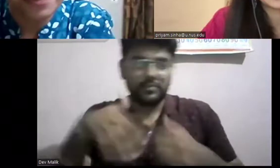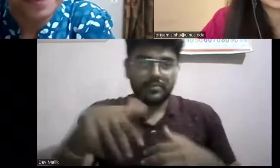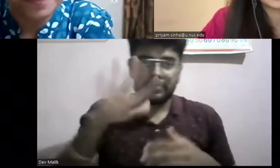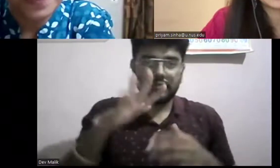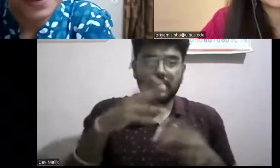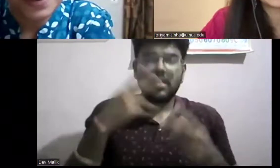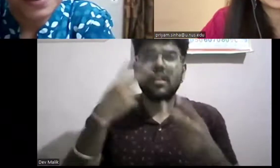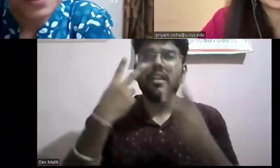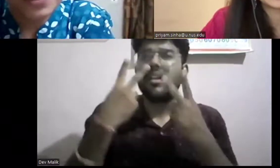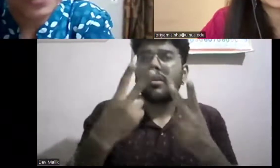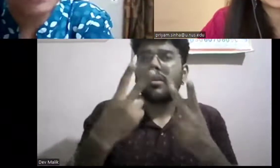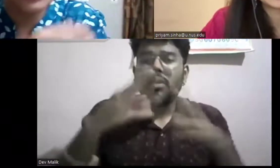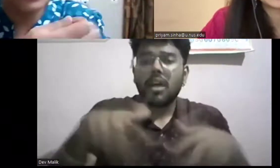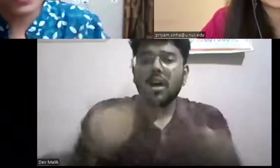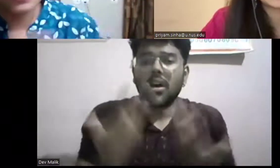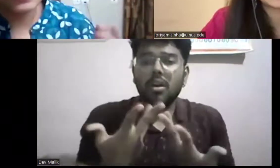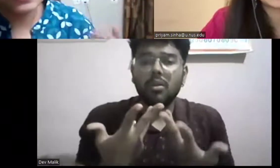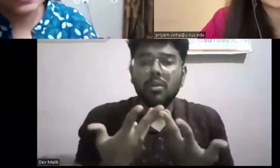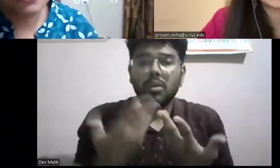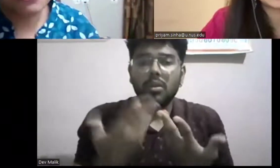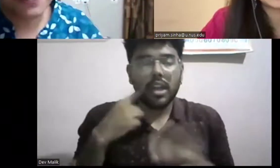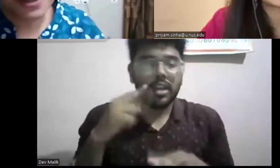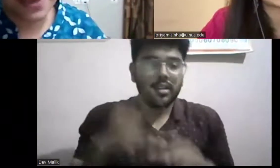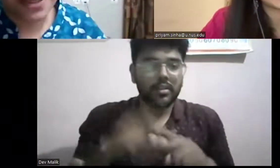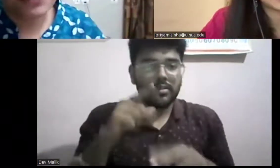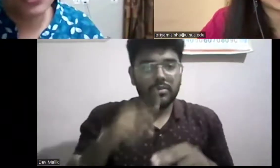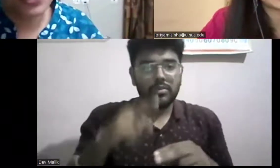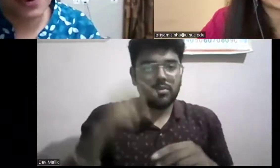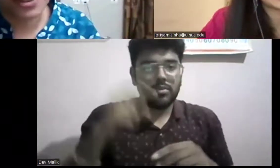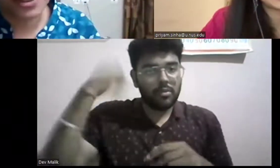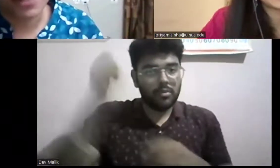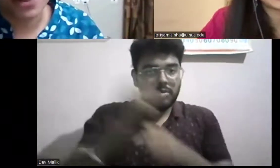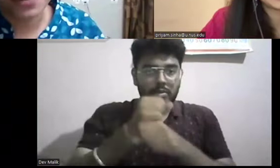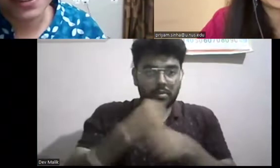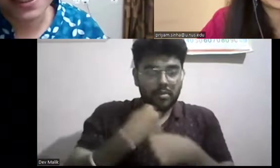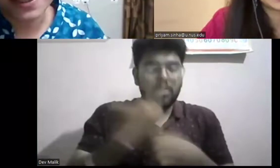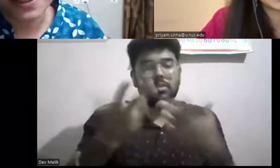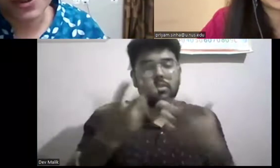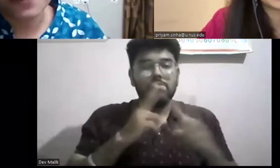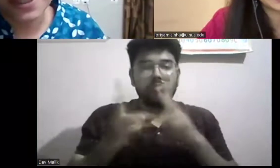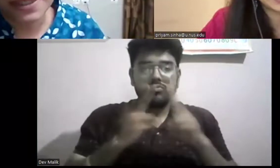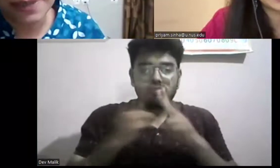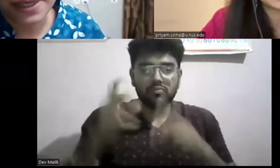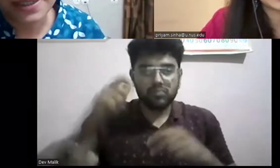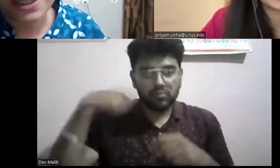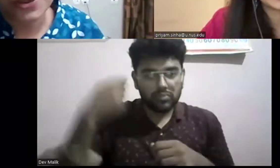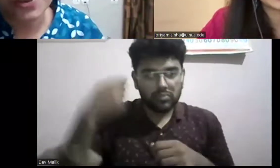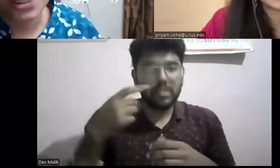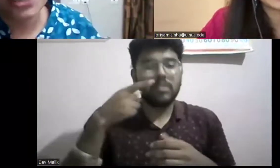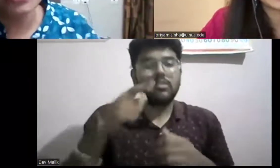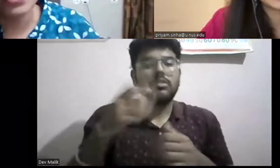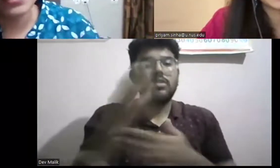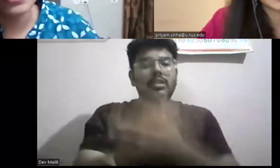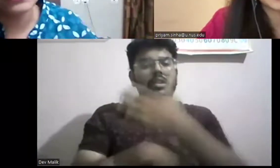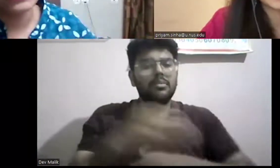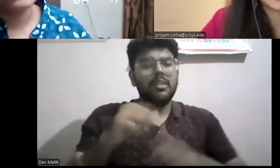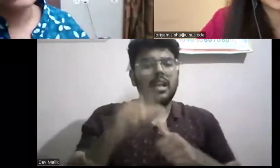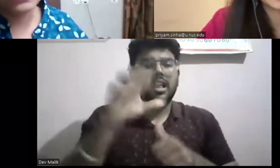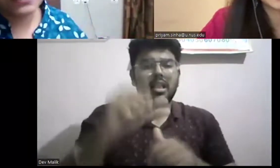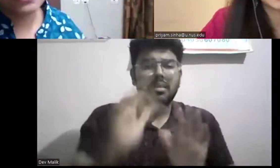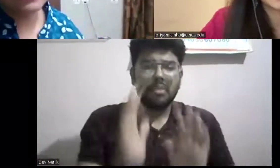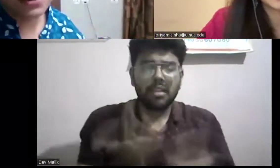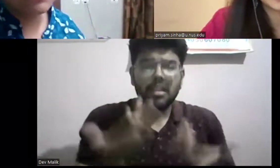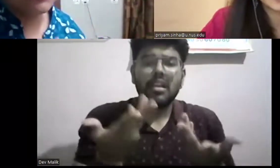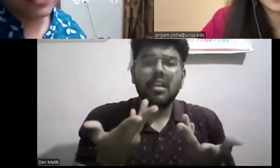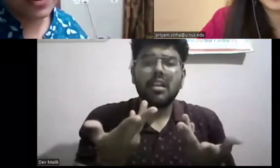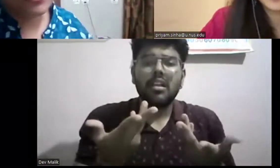film? So if you are creating a film and if you're talking about concerns of disabilities, you need to create